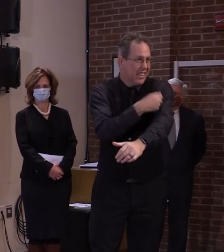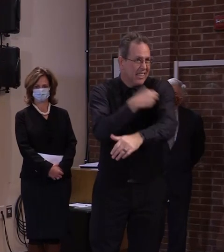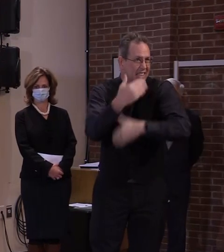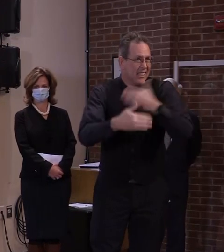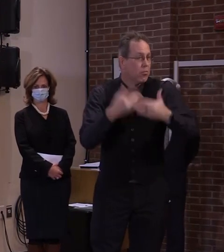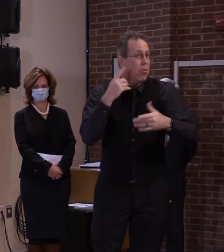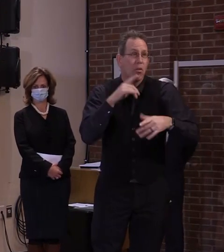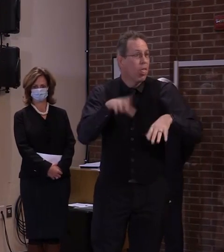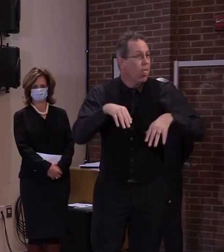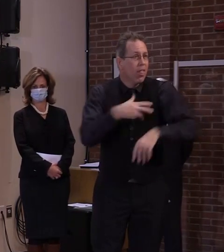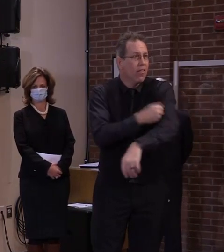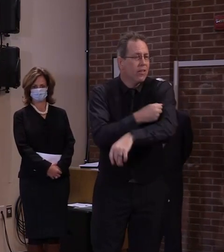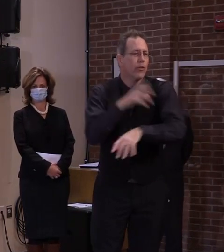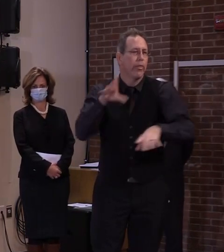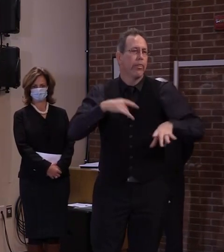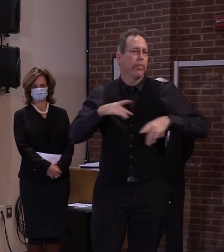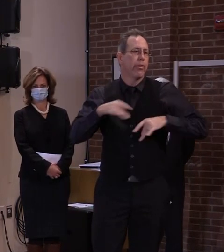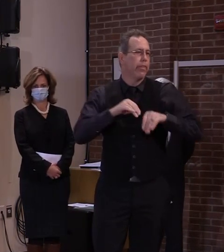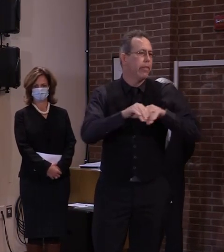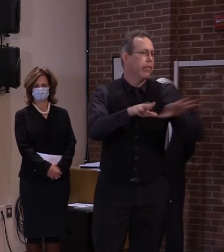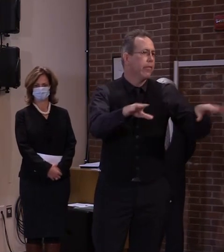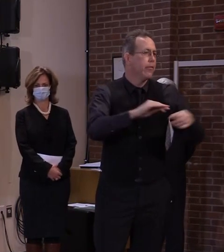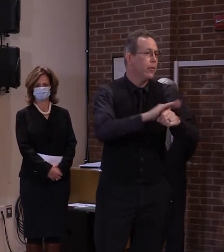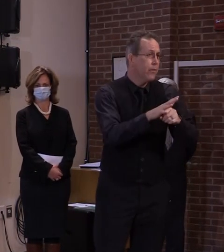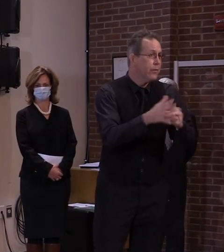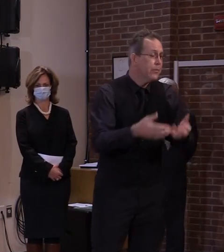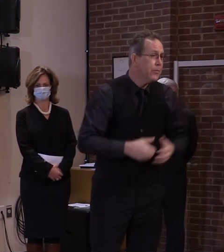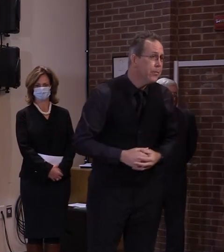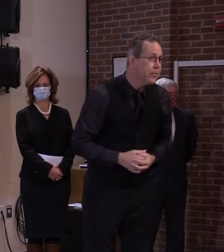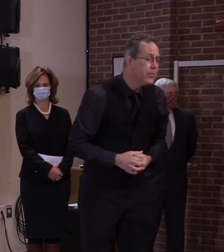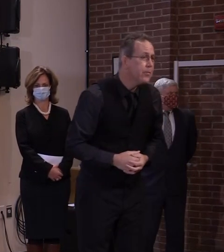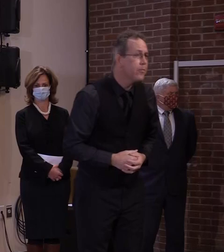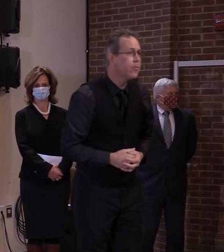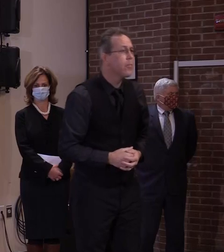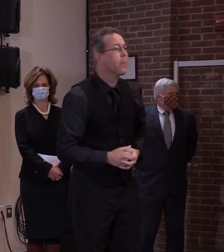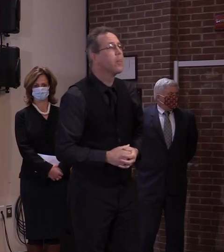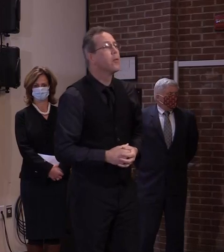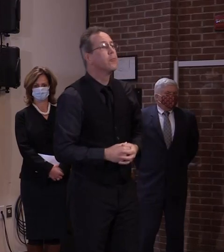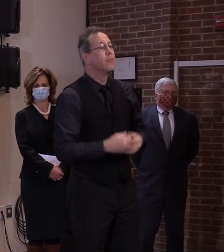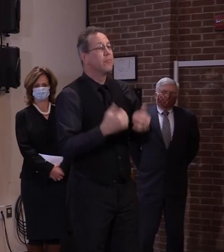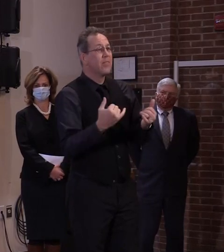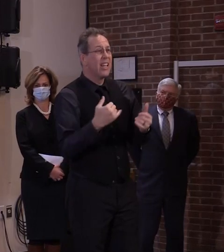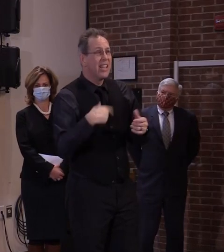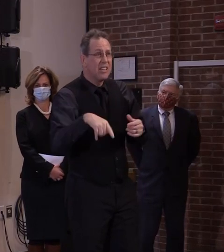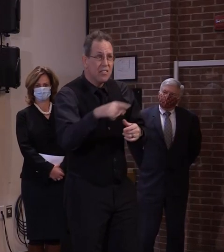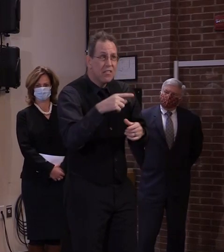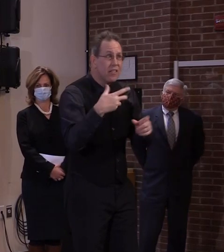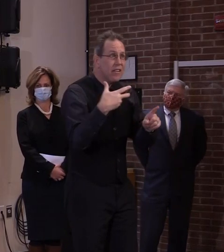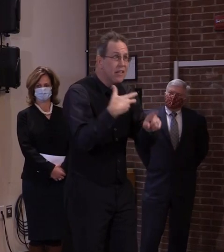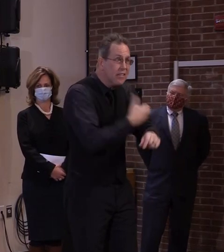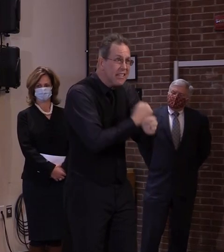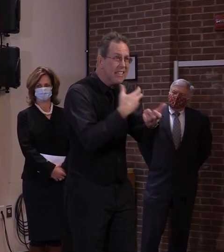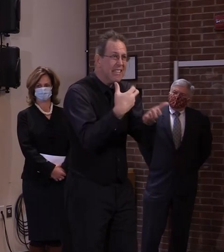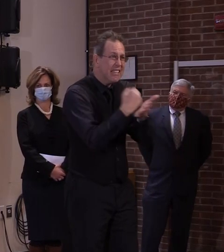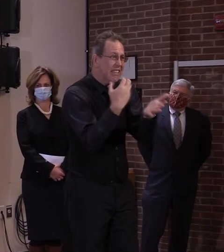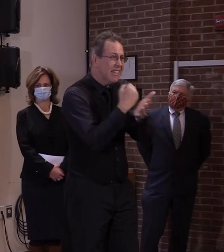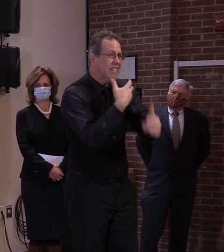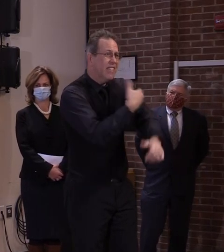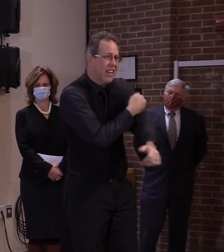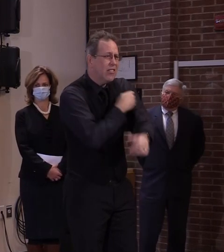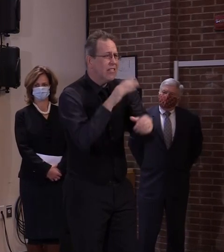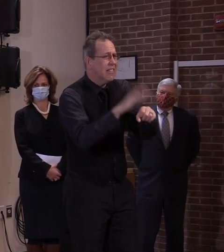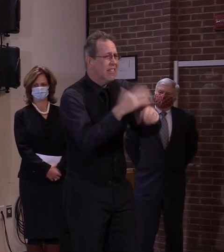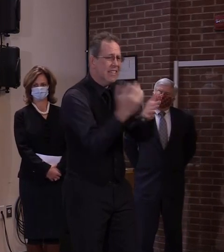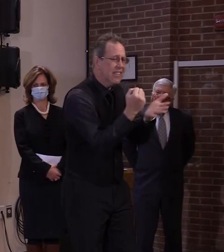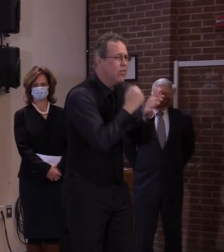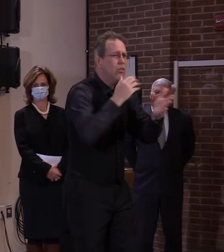protected. Get your booster. As we said last week, don't consider yourself fully protected until you